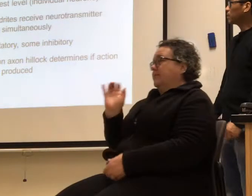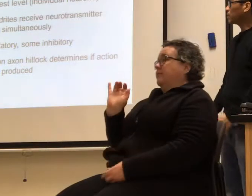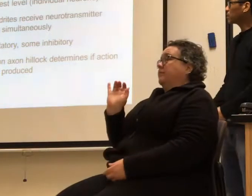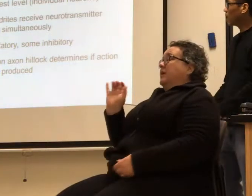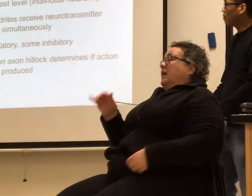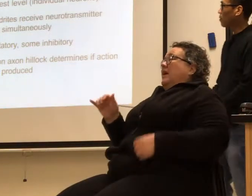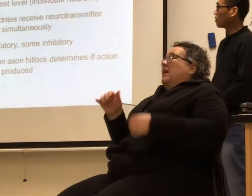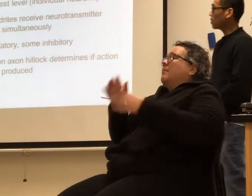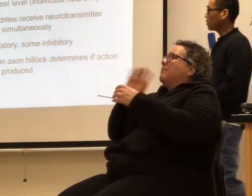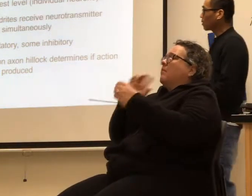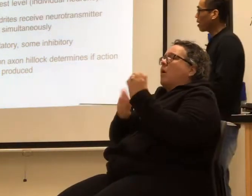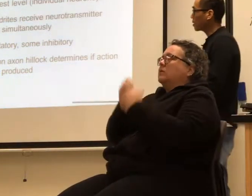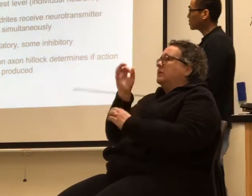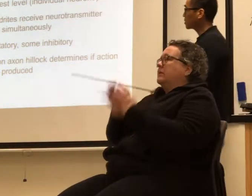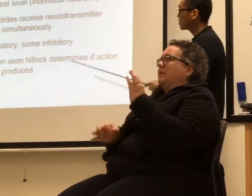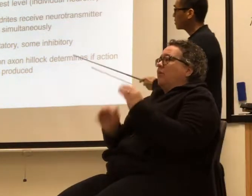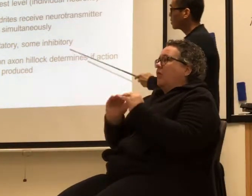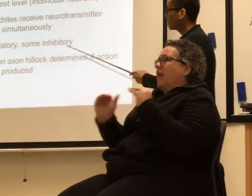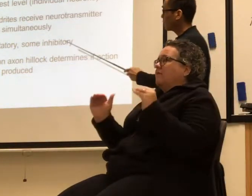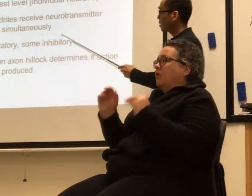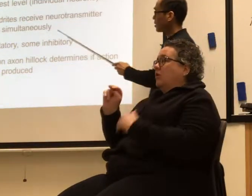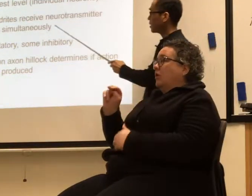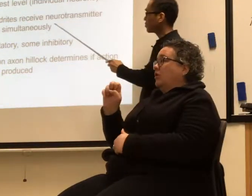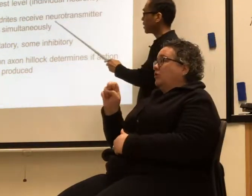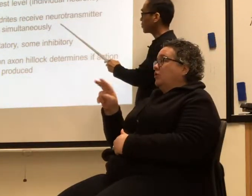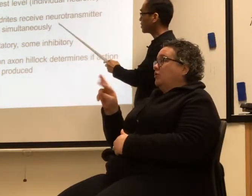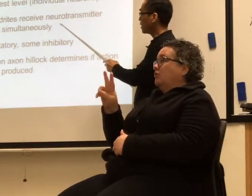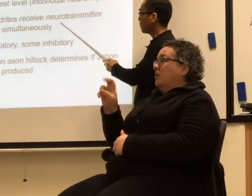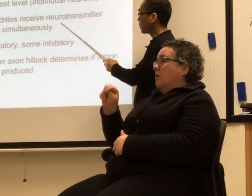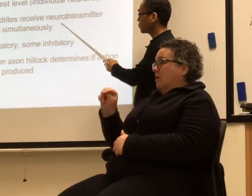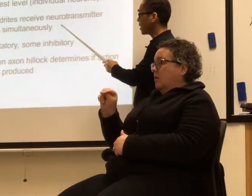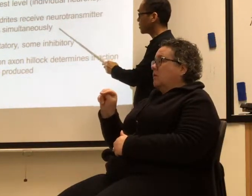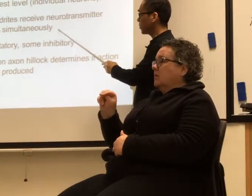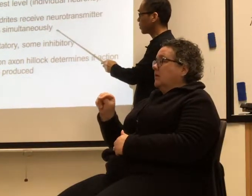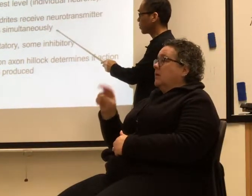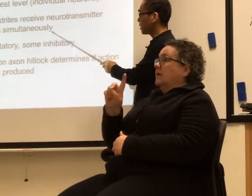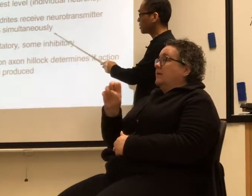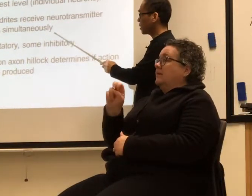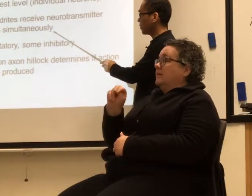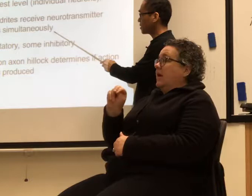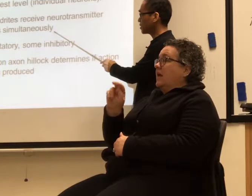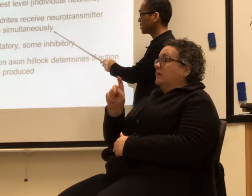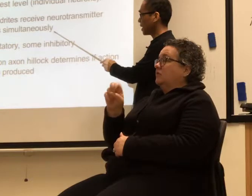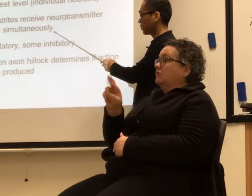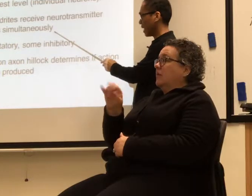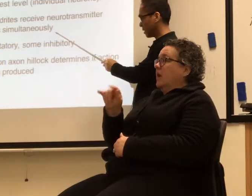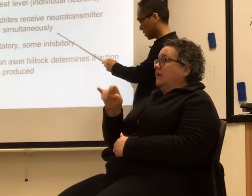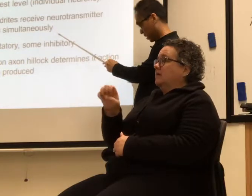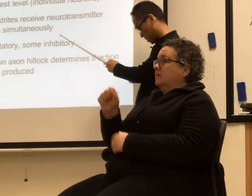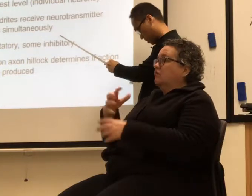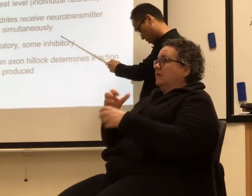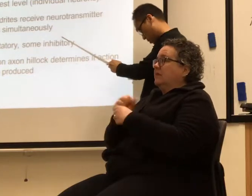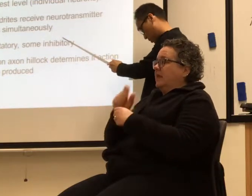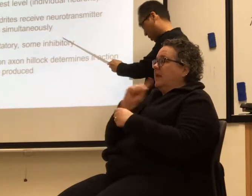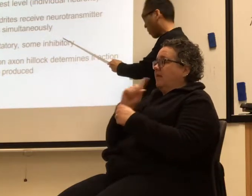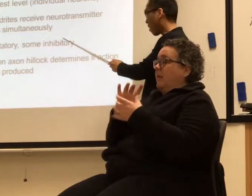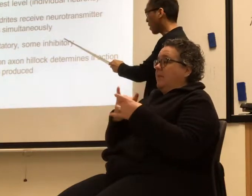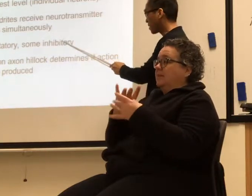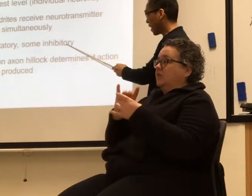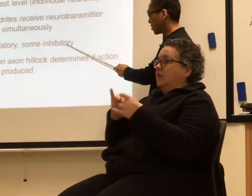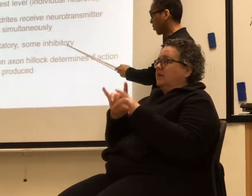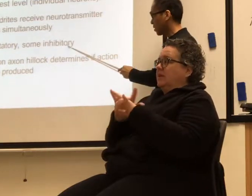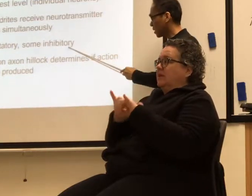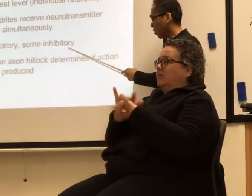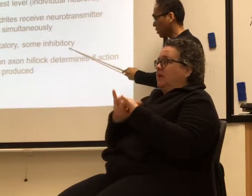At the simplest level, neurons, dendrites receive neurotransmitter messages simultaneously. Some